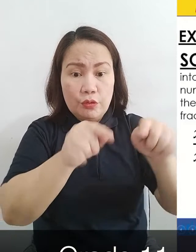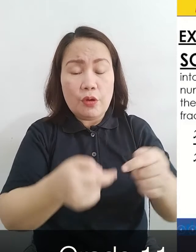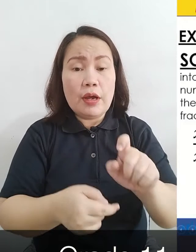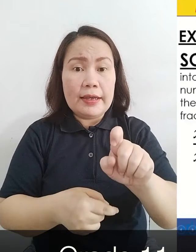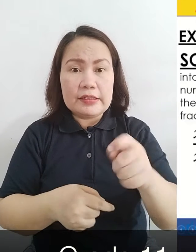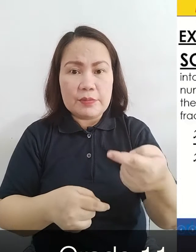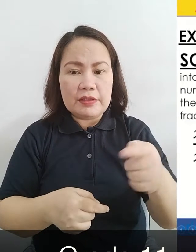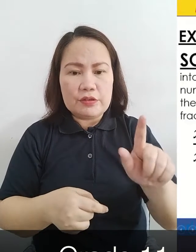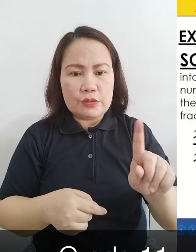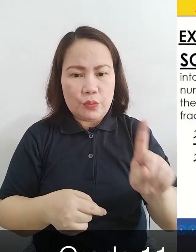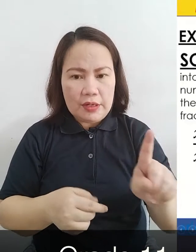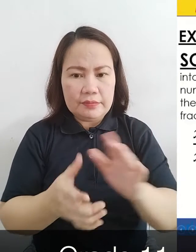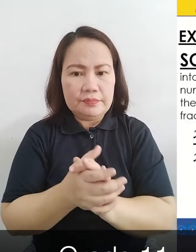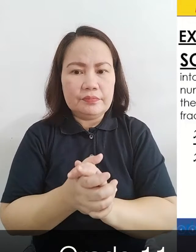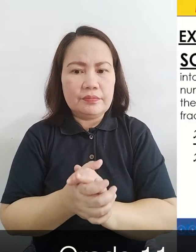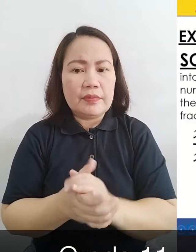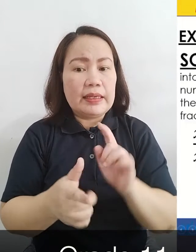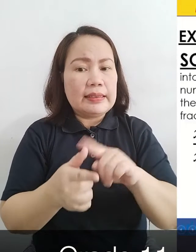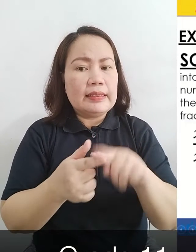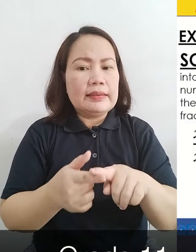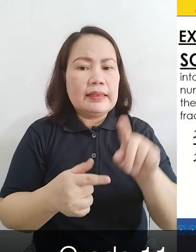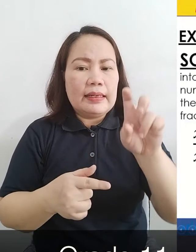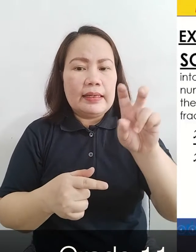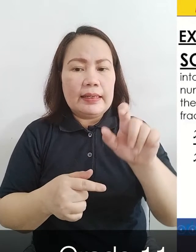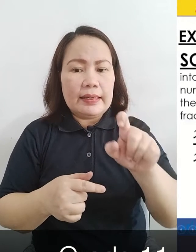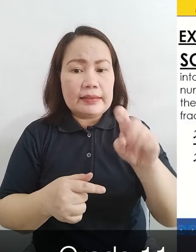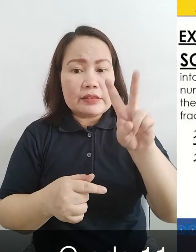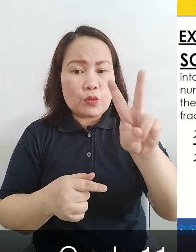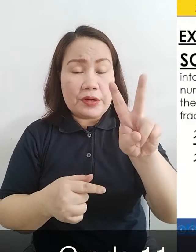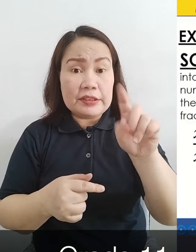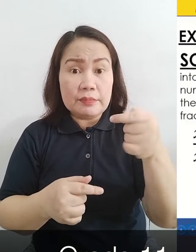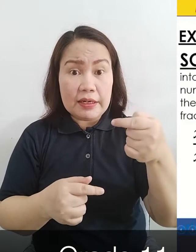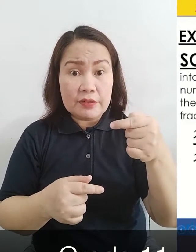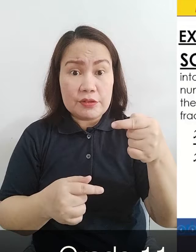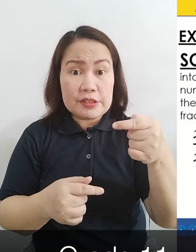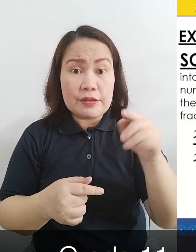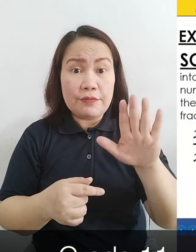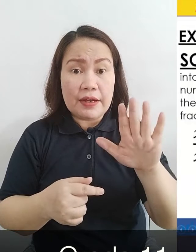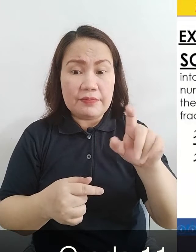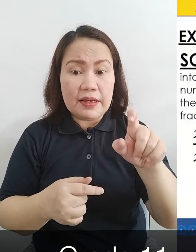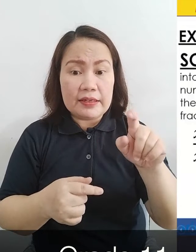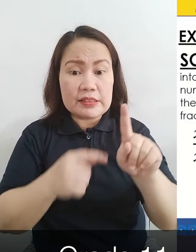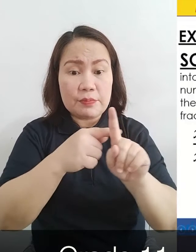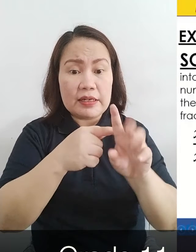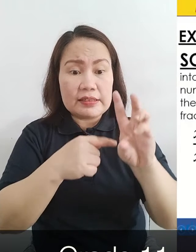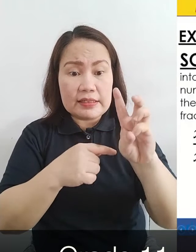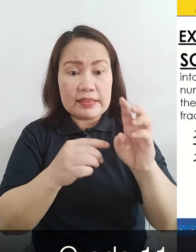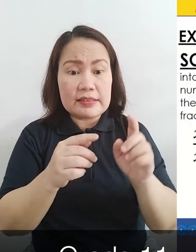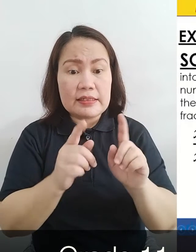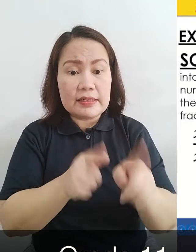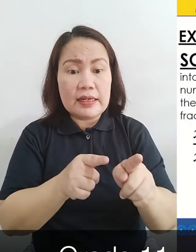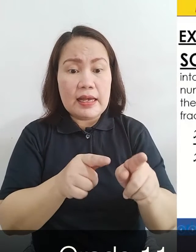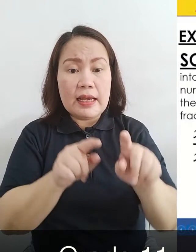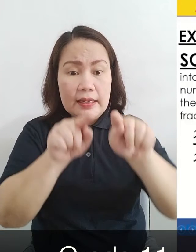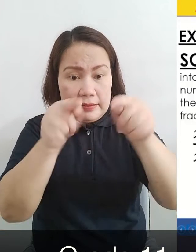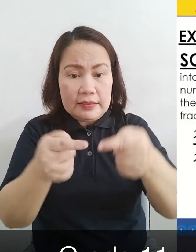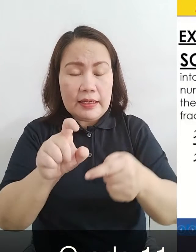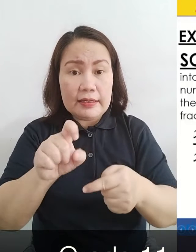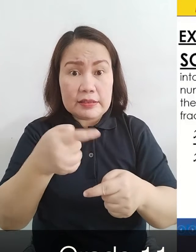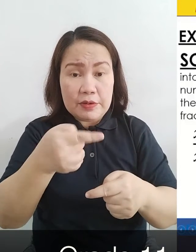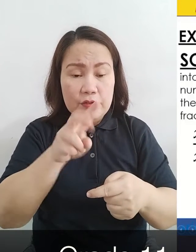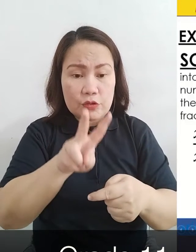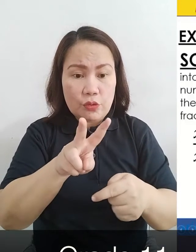plus 6, yung factor niyan is x minus 2 times x minus 3. Yung x squared minus